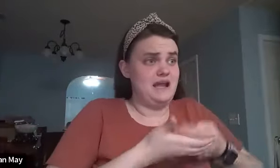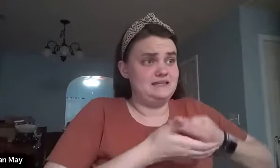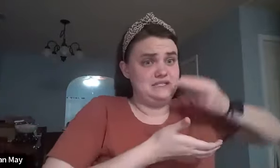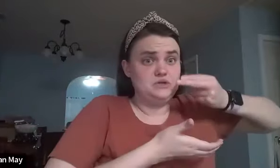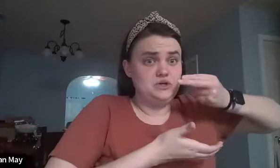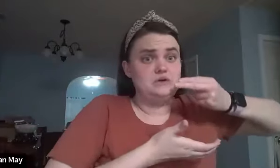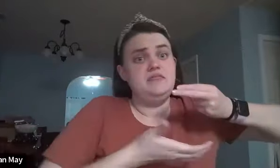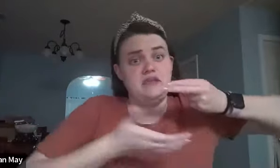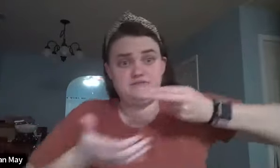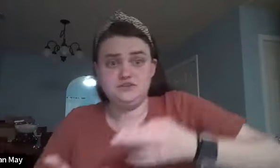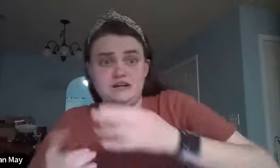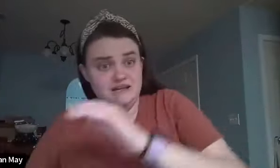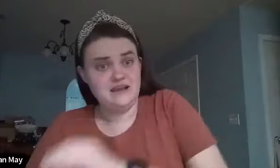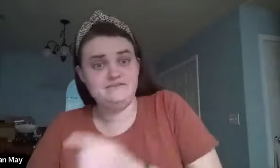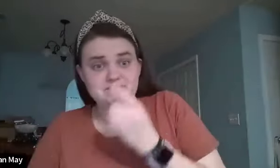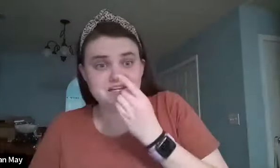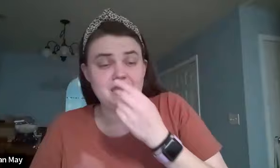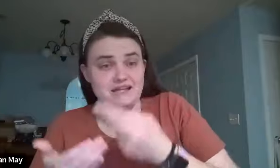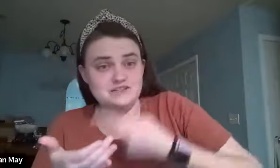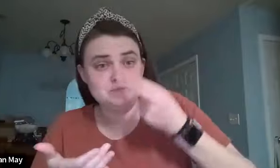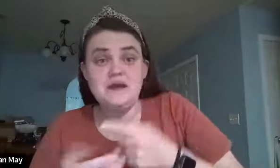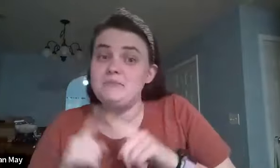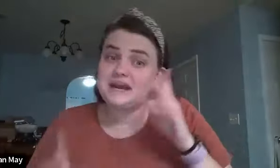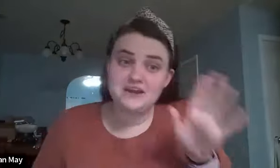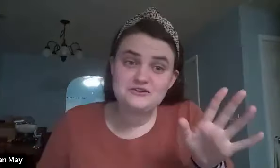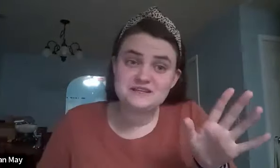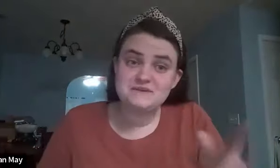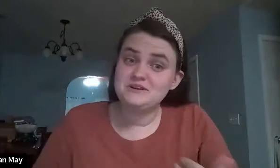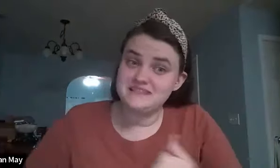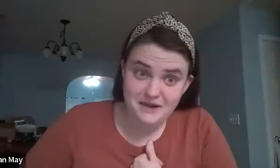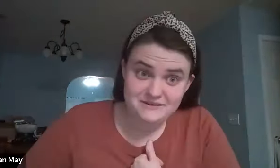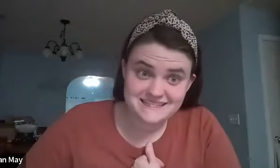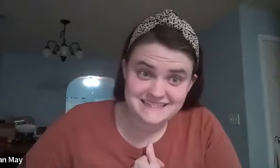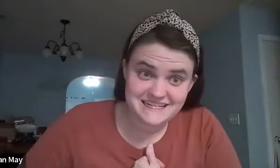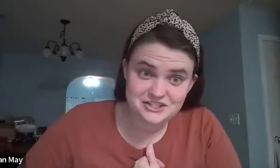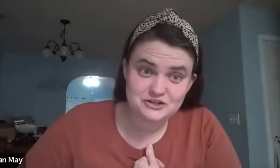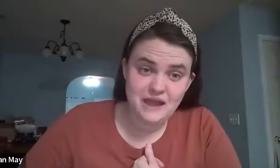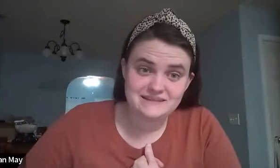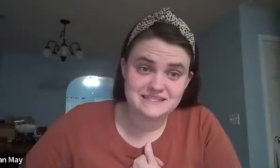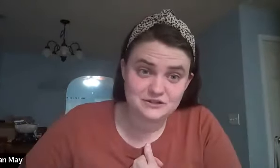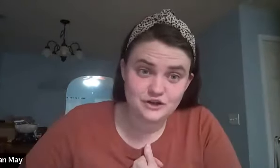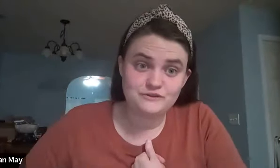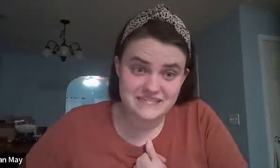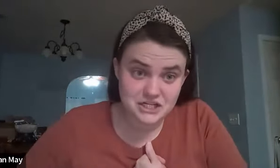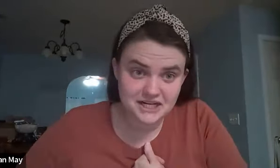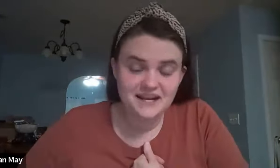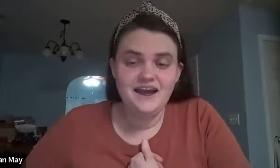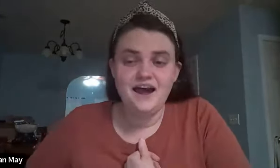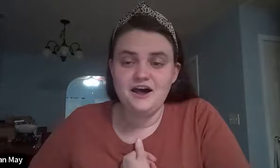had cereal, in the afternoon, at night for dinner I had soup. But I know there's some people, because I was this teenager who ate cereal for dinner.